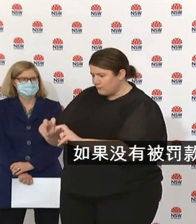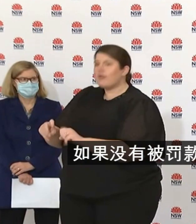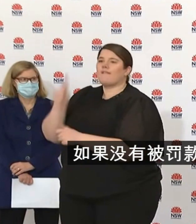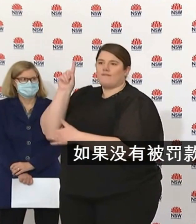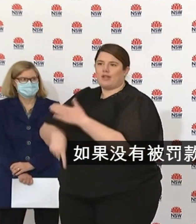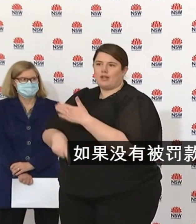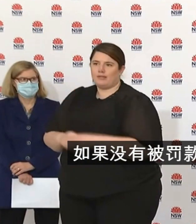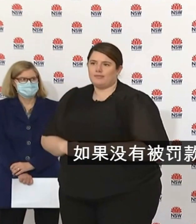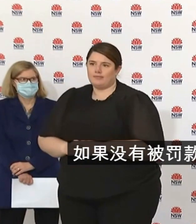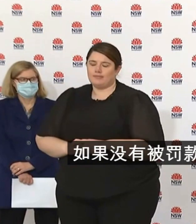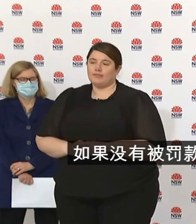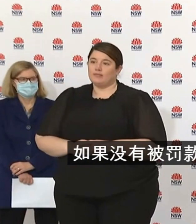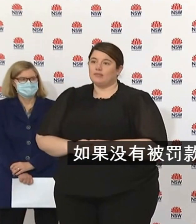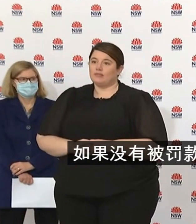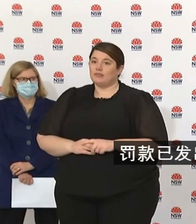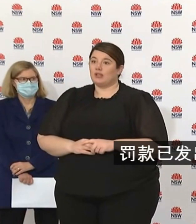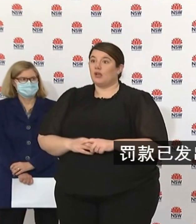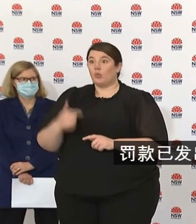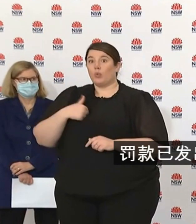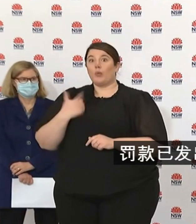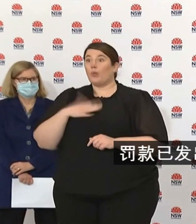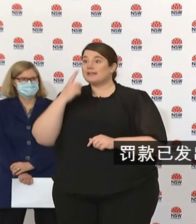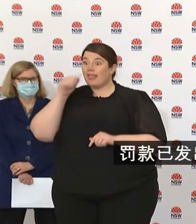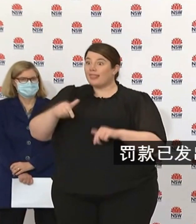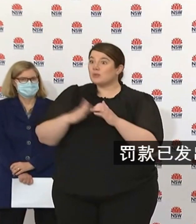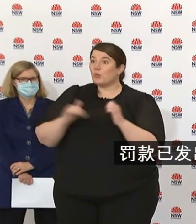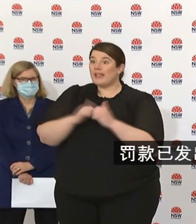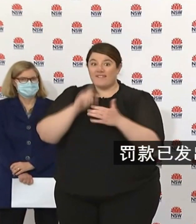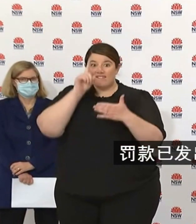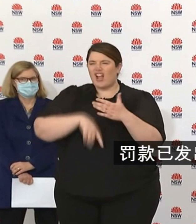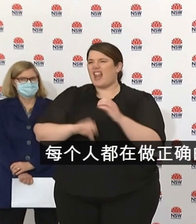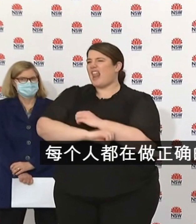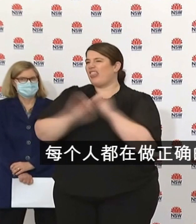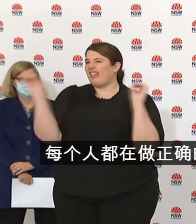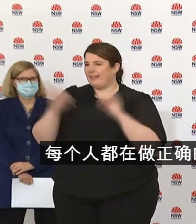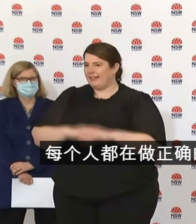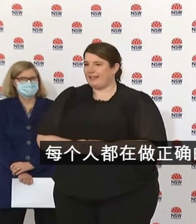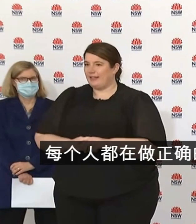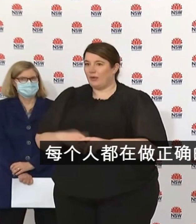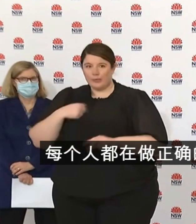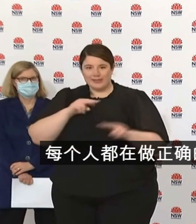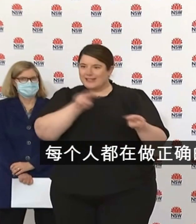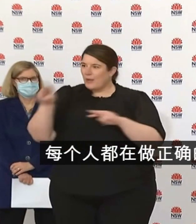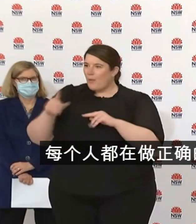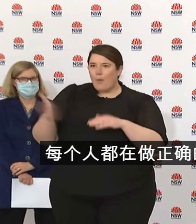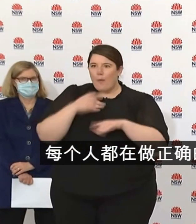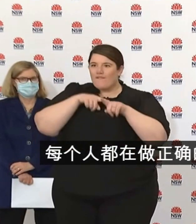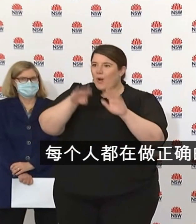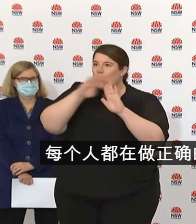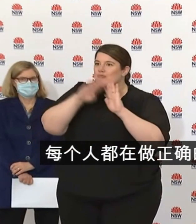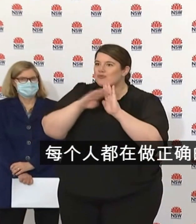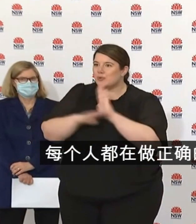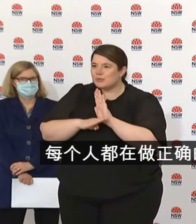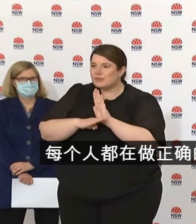fined. We want to see a weekend where no fines are issued. We want to see a weekend when everybody's doing the right thing, so that in the